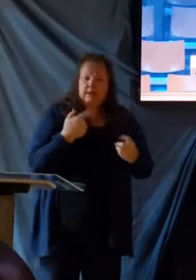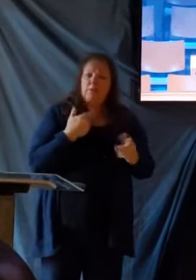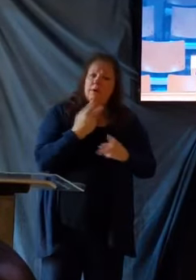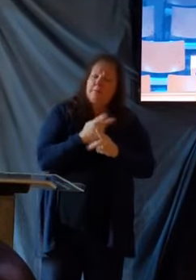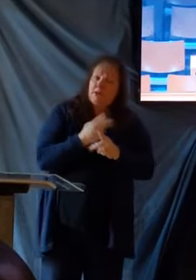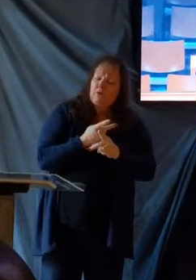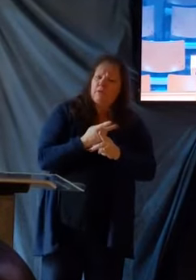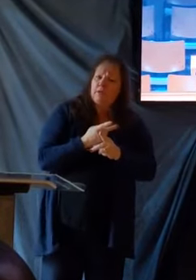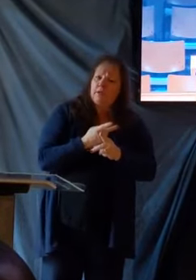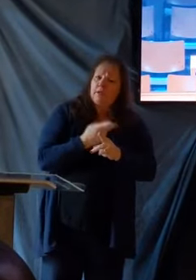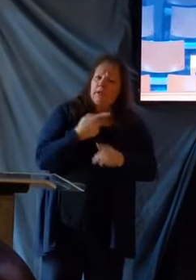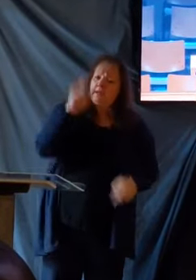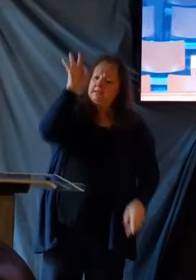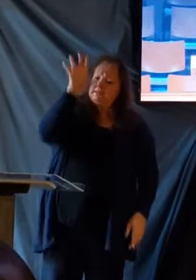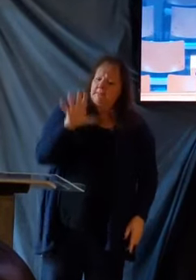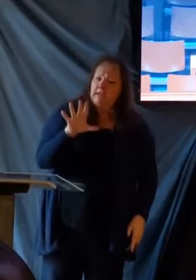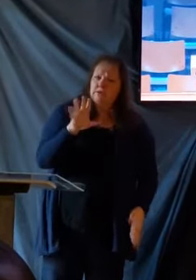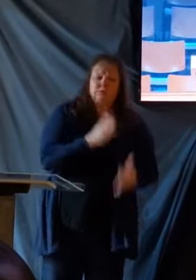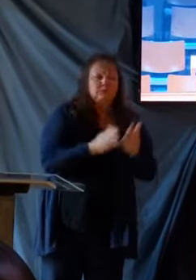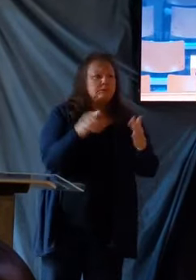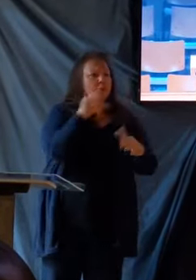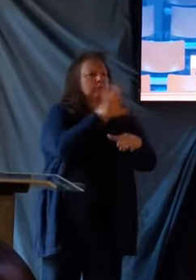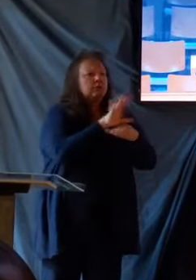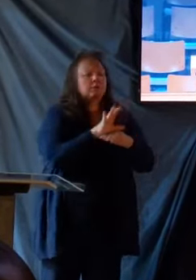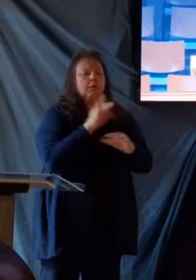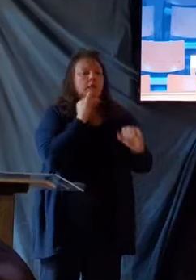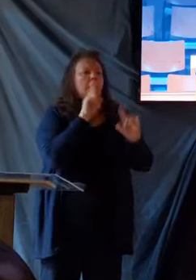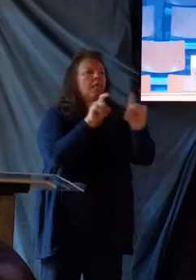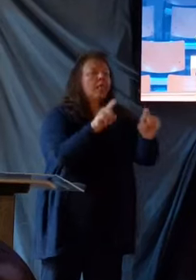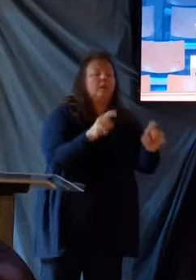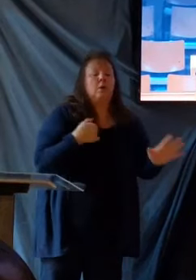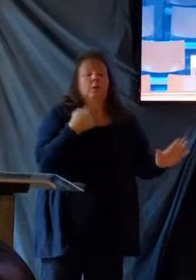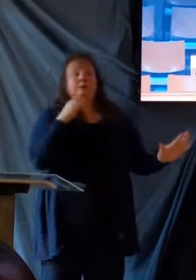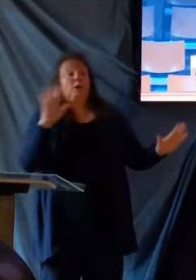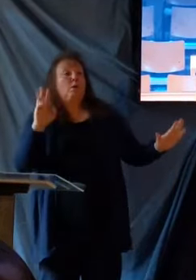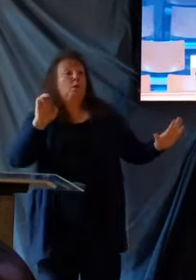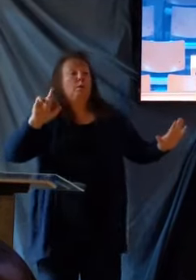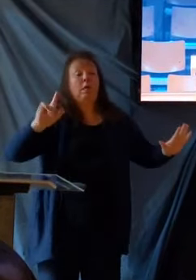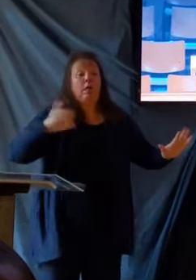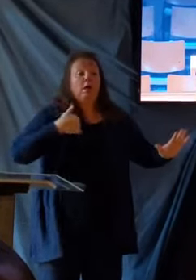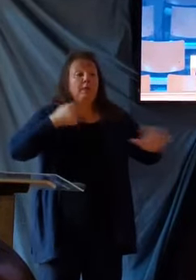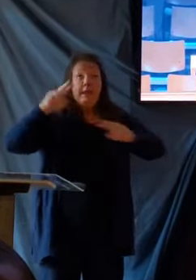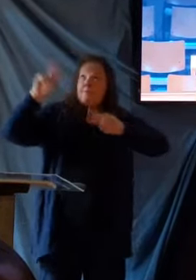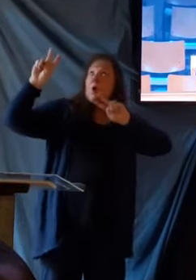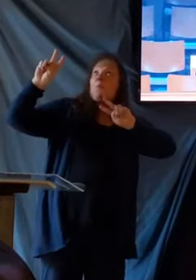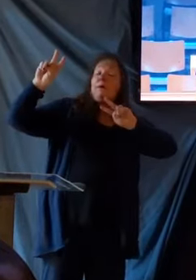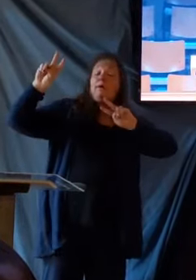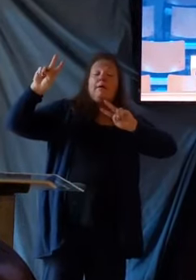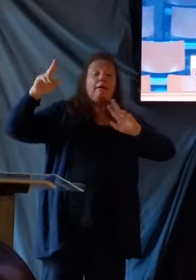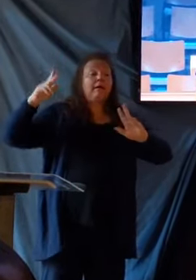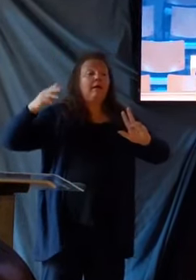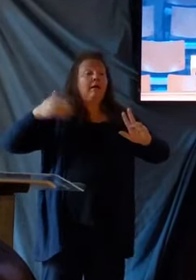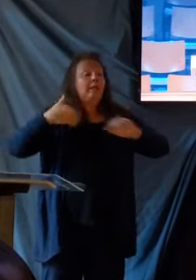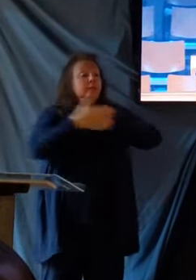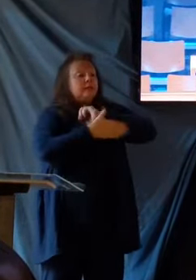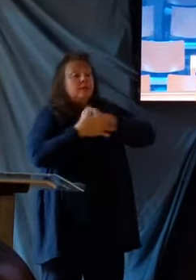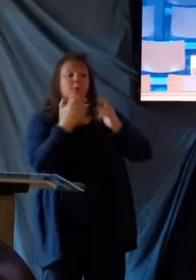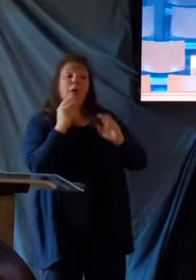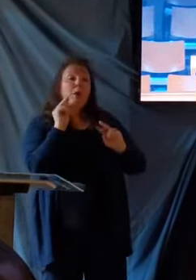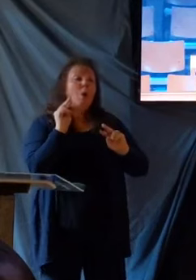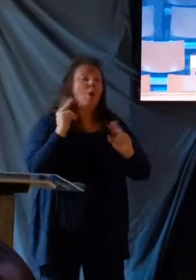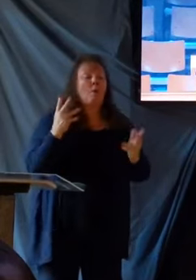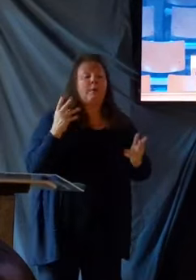to be careful as a pastor. Some of these evangelical pastors get interviewed and they just want to say, well, we have hope. We want this country to have